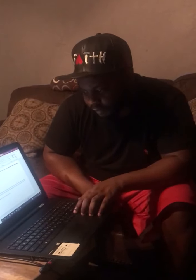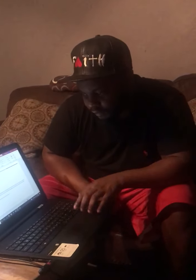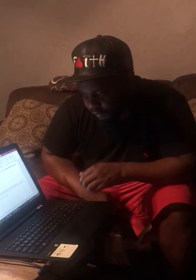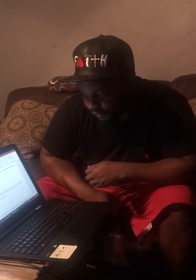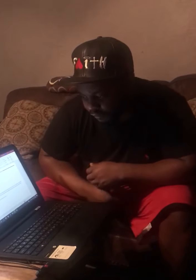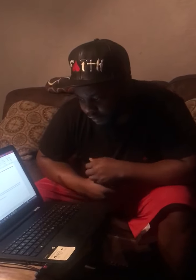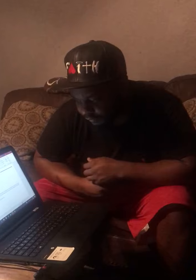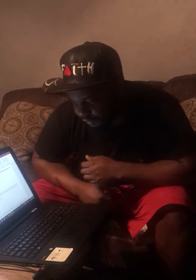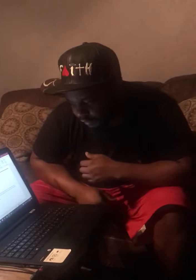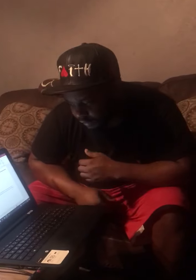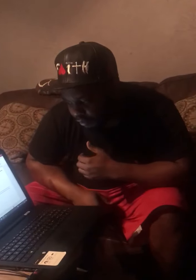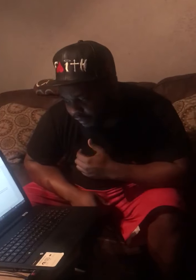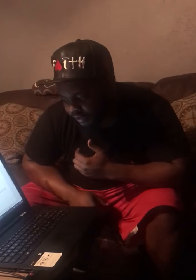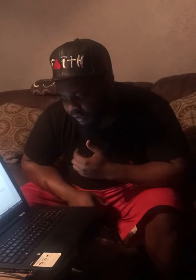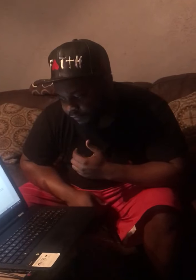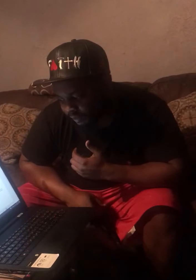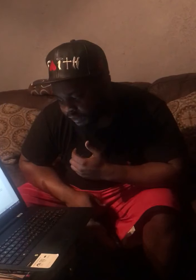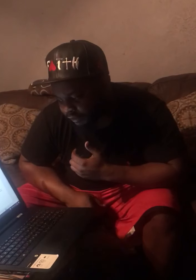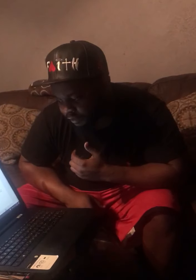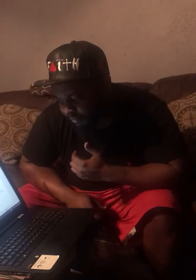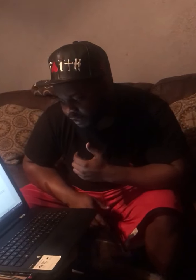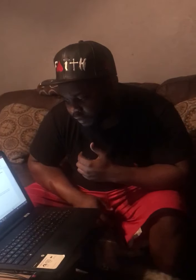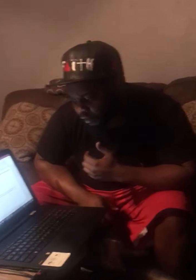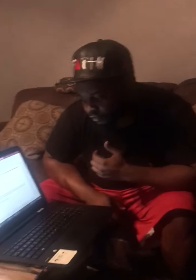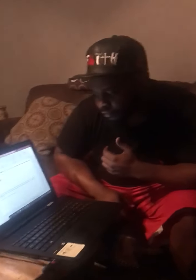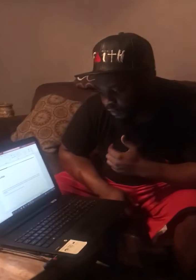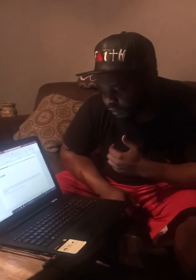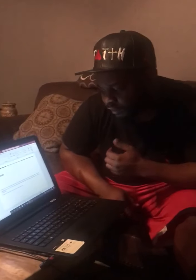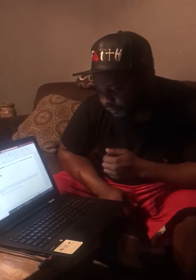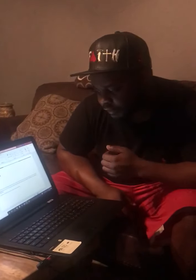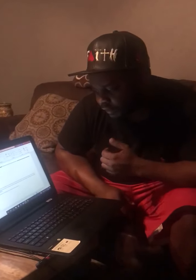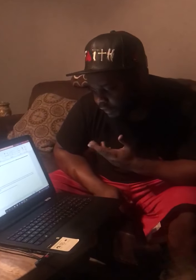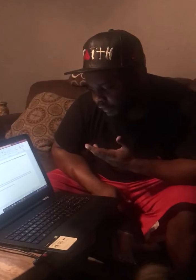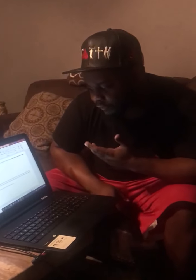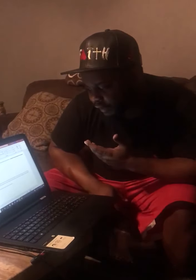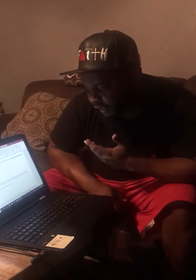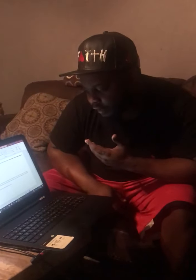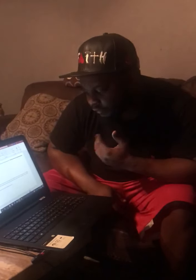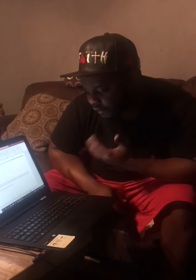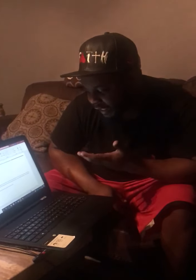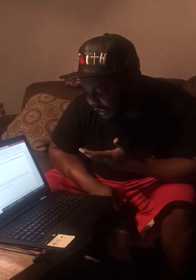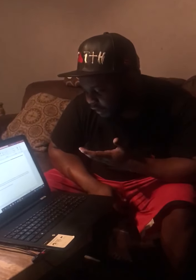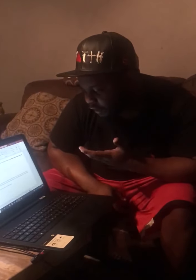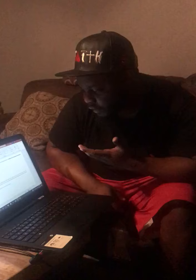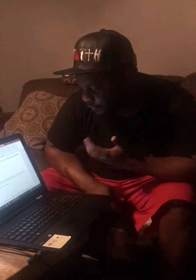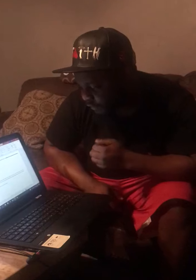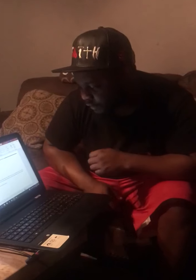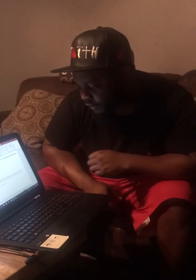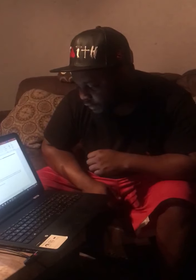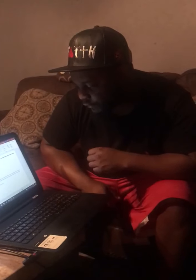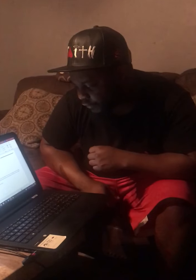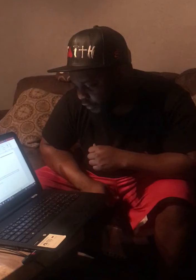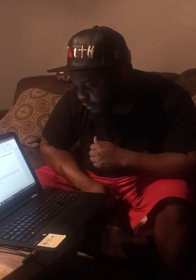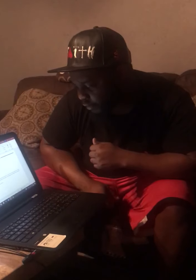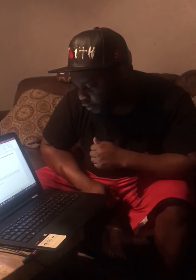Distillation involves the separation of materials based on differences in the validity. This is the first and most